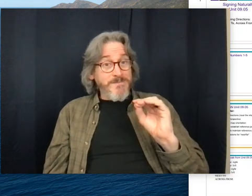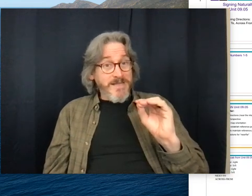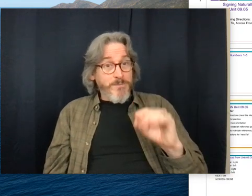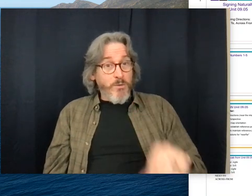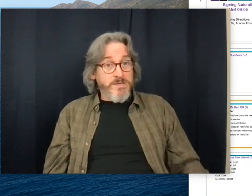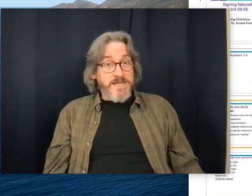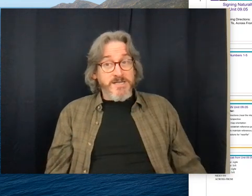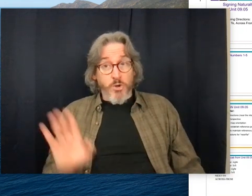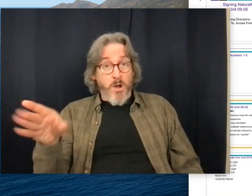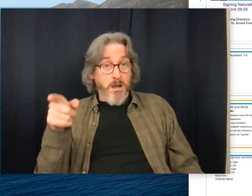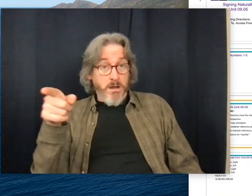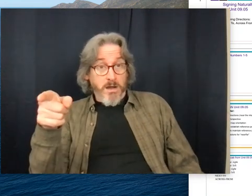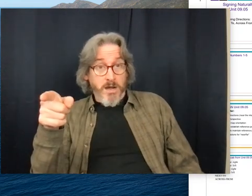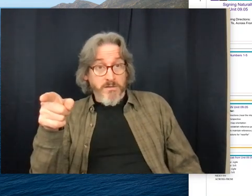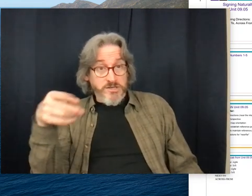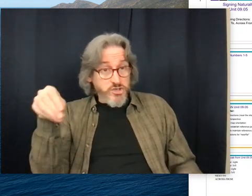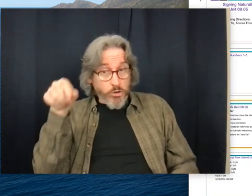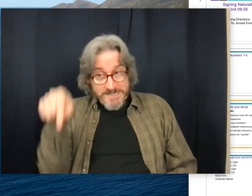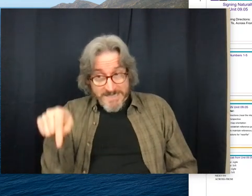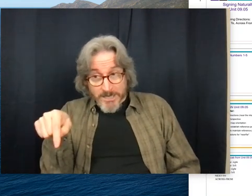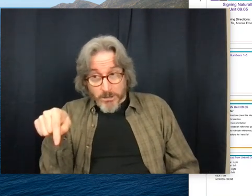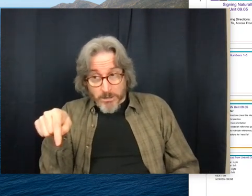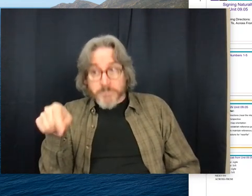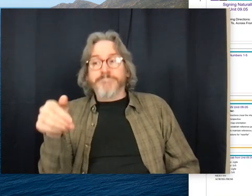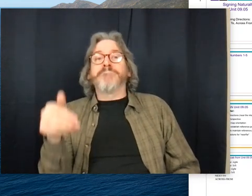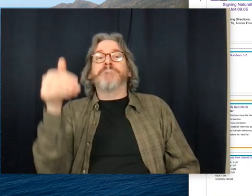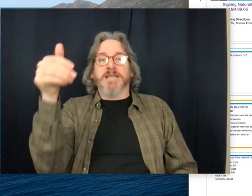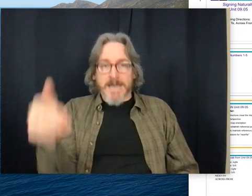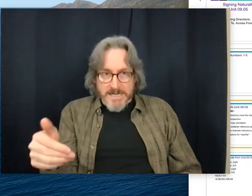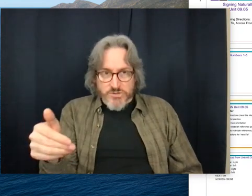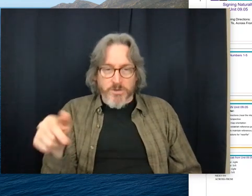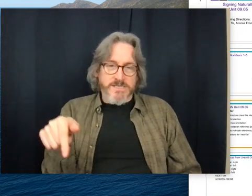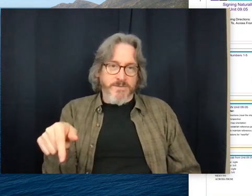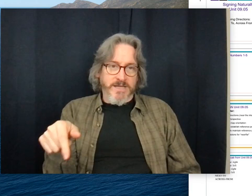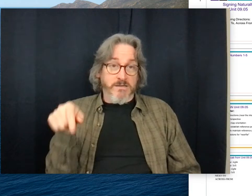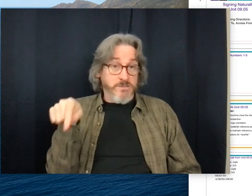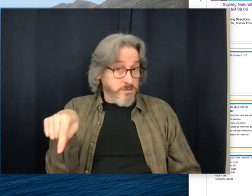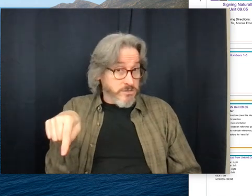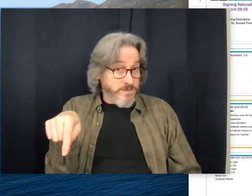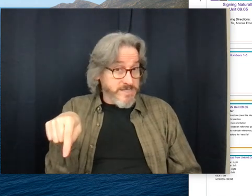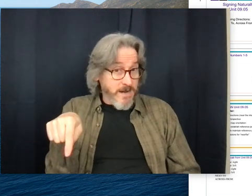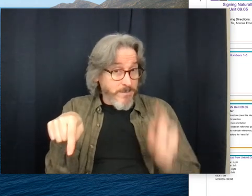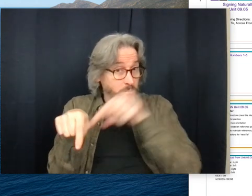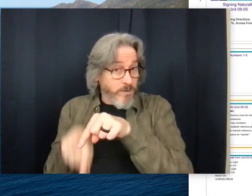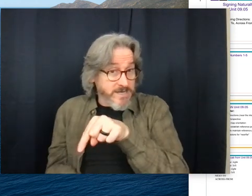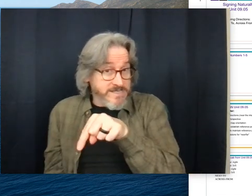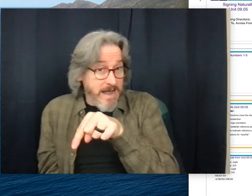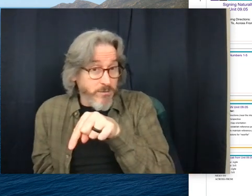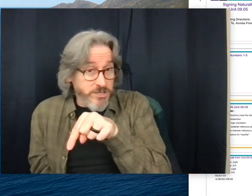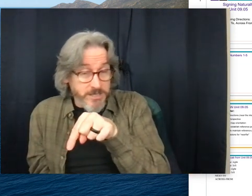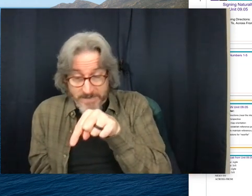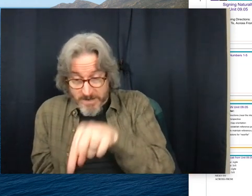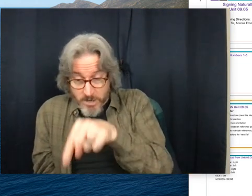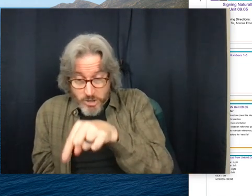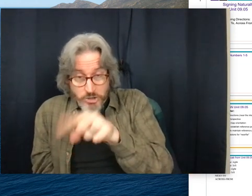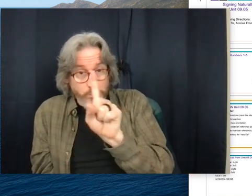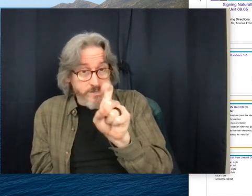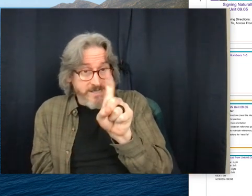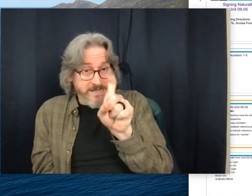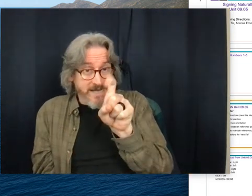do the same thing, but we said, so the store is here, the next one is something else. So we can establish it and